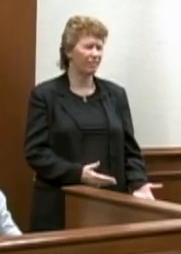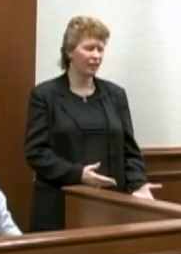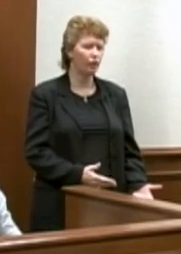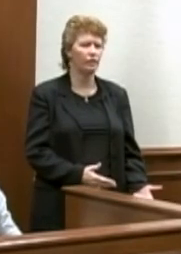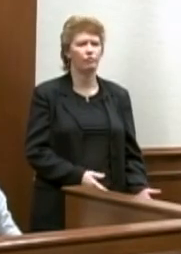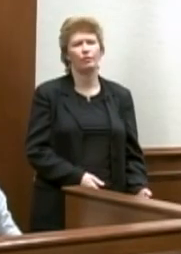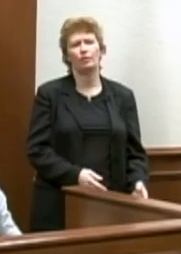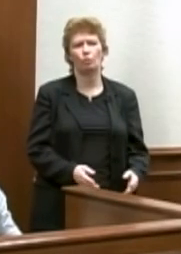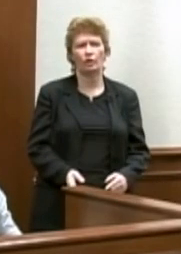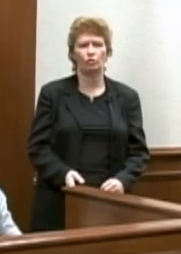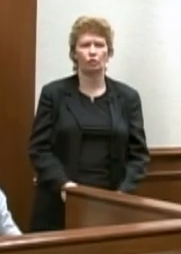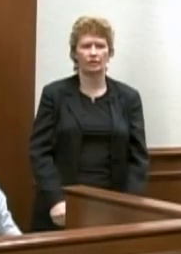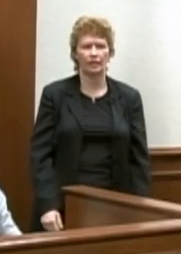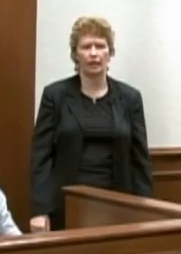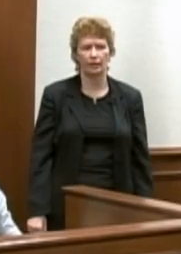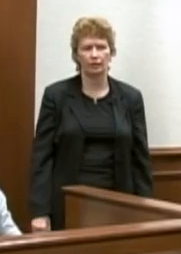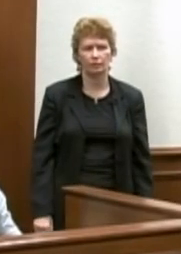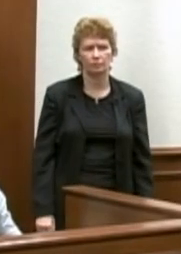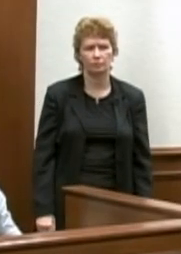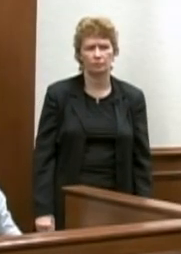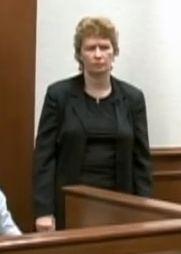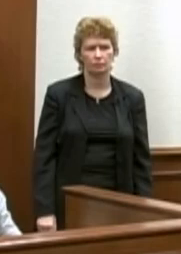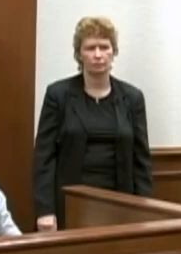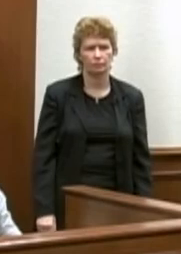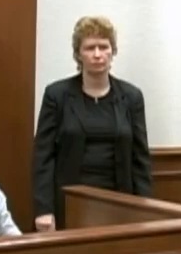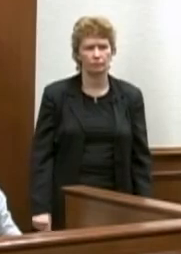was very different than the way she looked at Kelly.